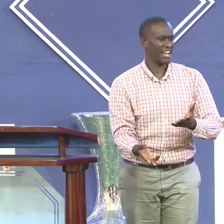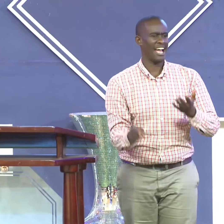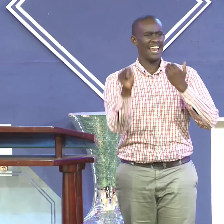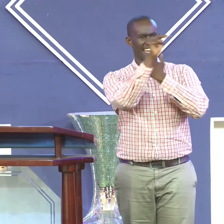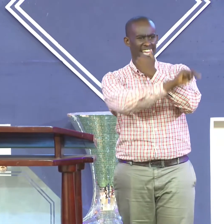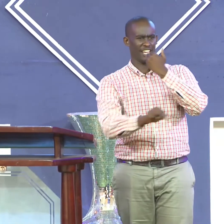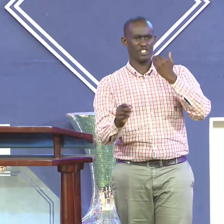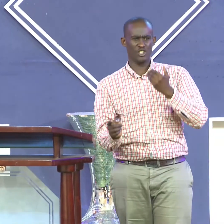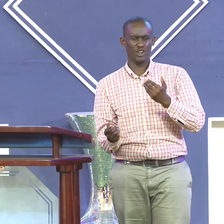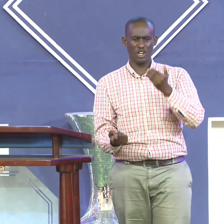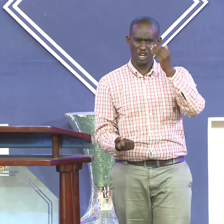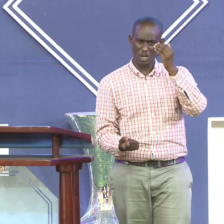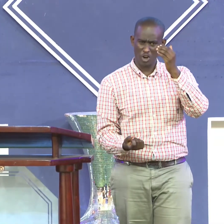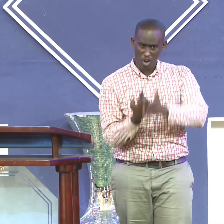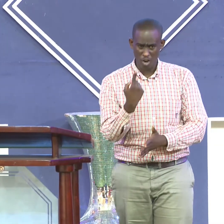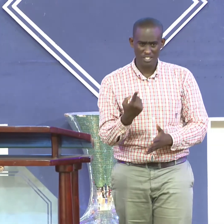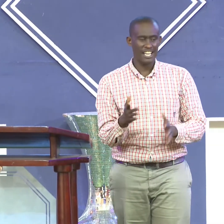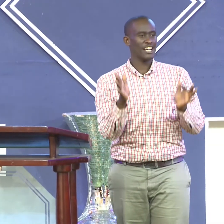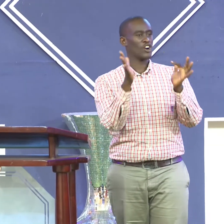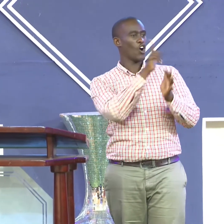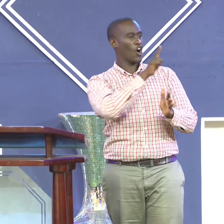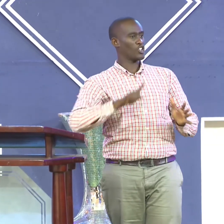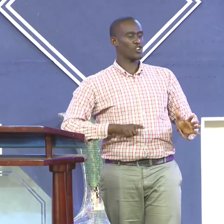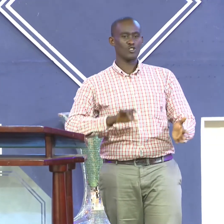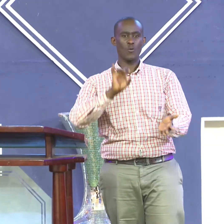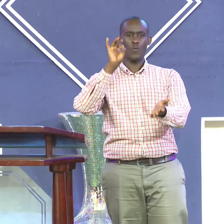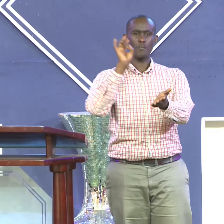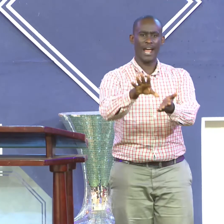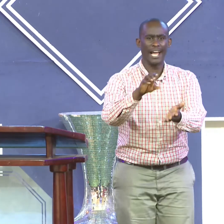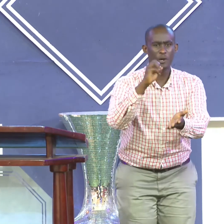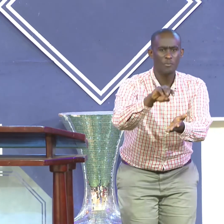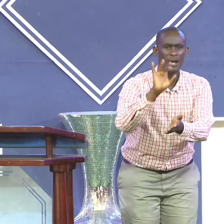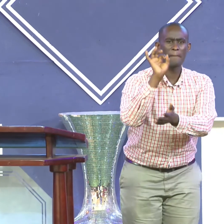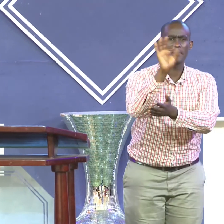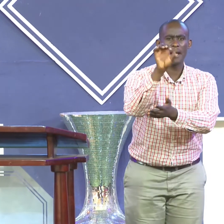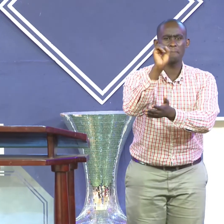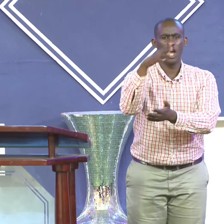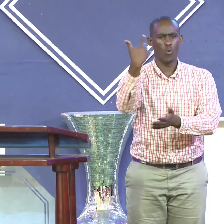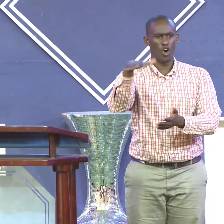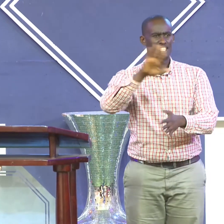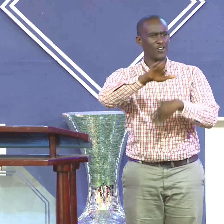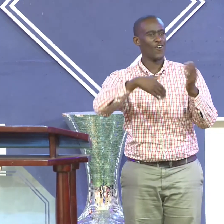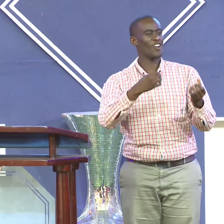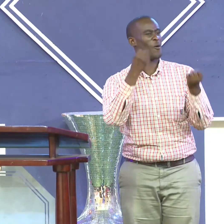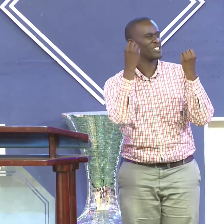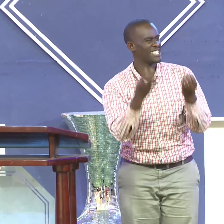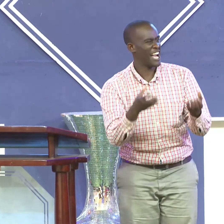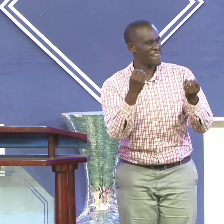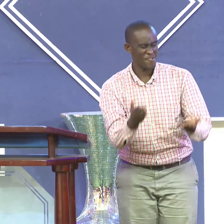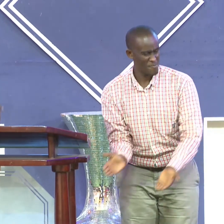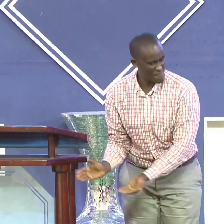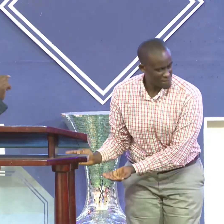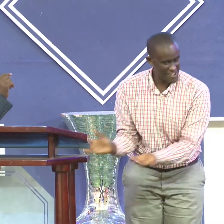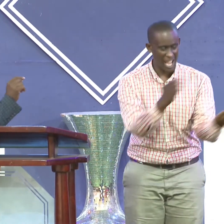was brought by that nation, he is going to sprinkle clean water upon us. And all the filthiness will be